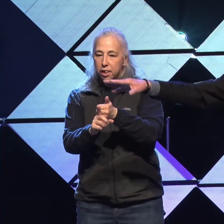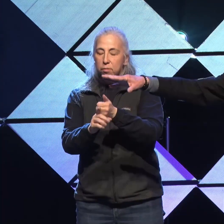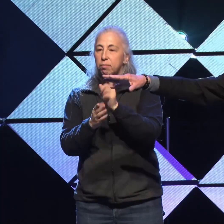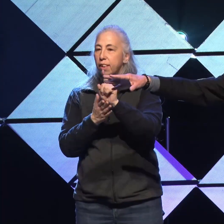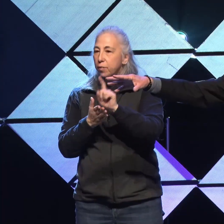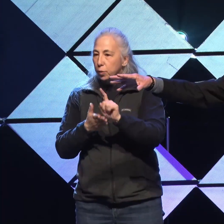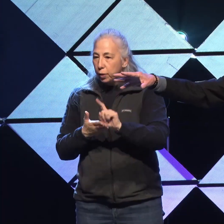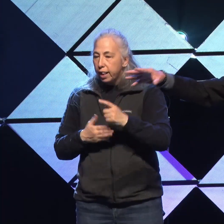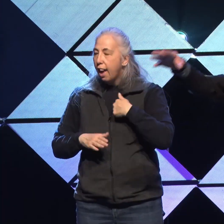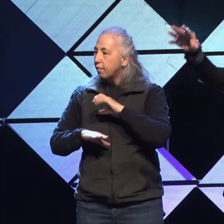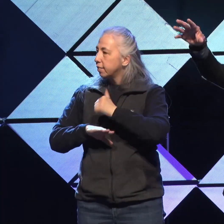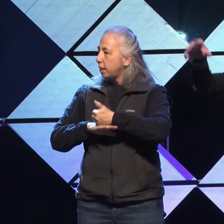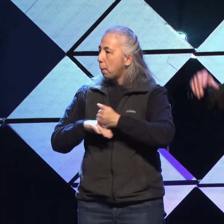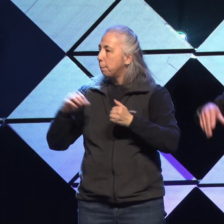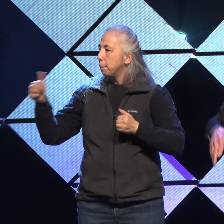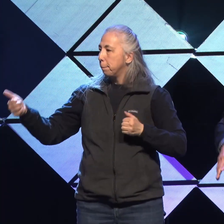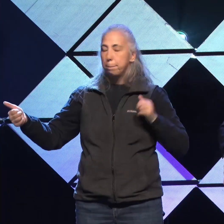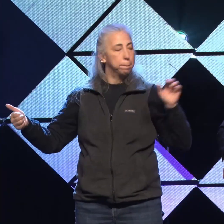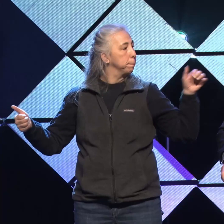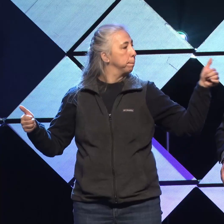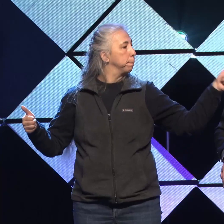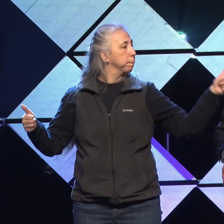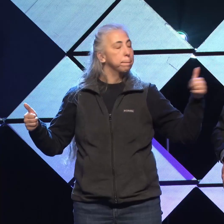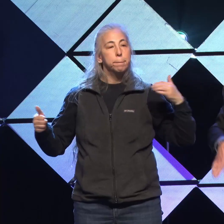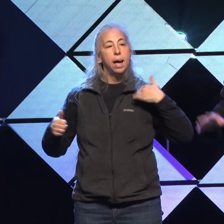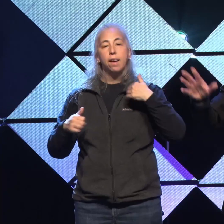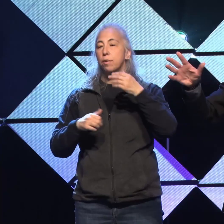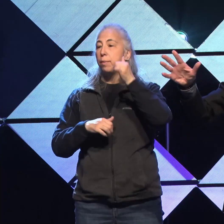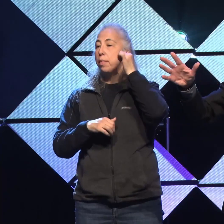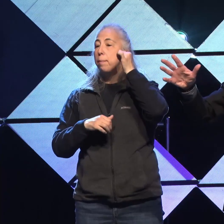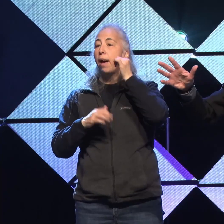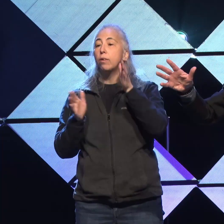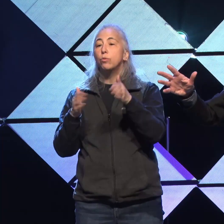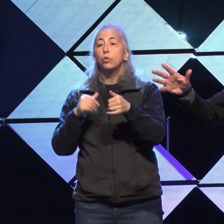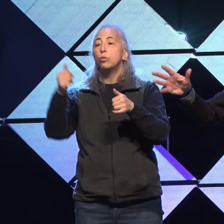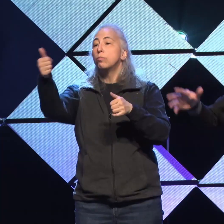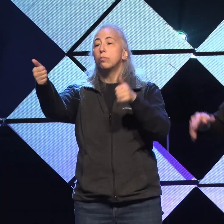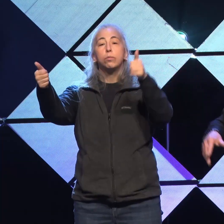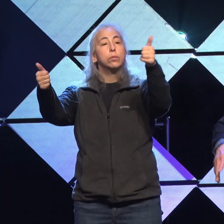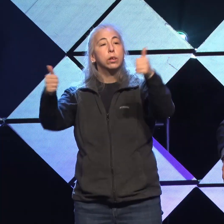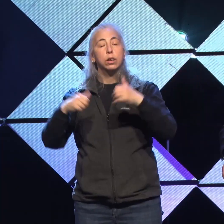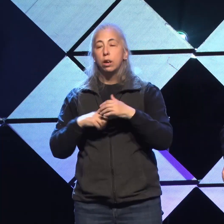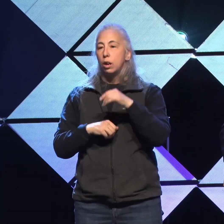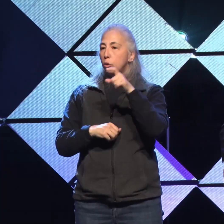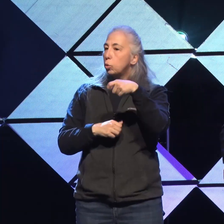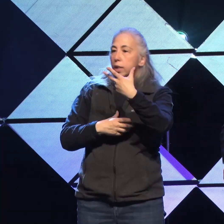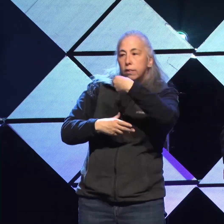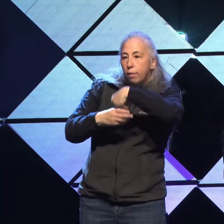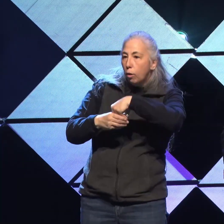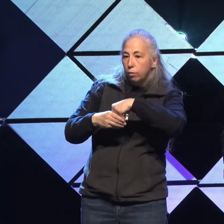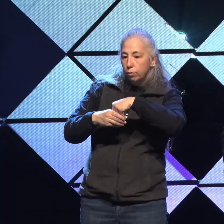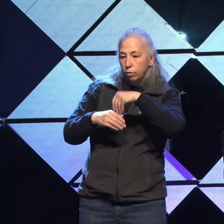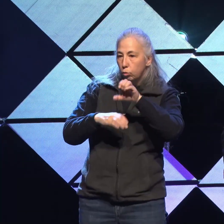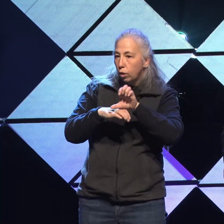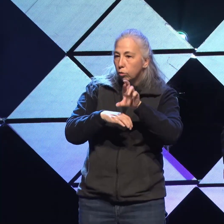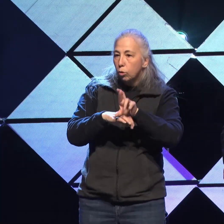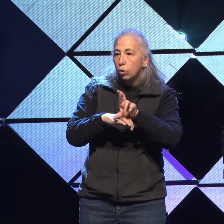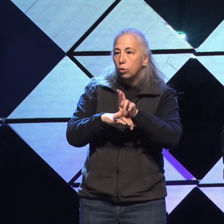There's stations in the front here, and we have them in the back. And you don't have to be part of Crossroads. I hope you caught